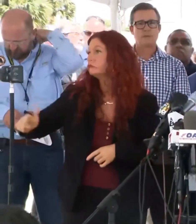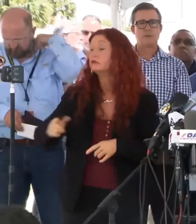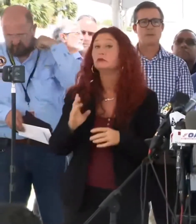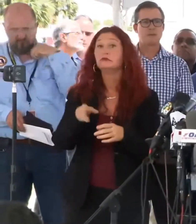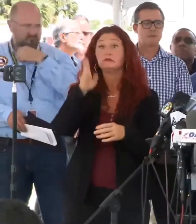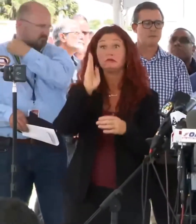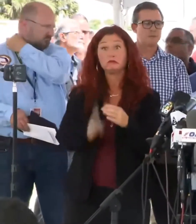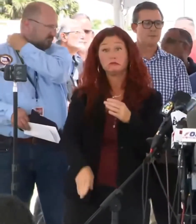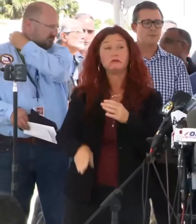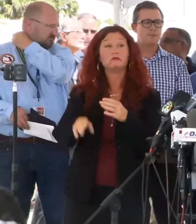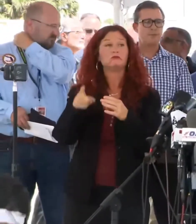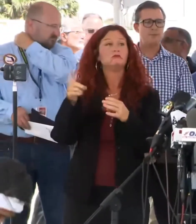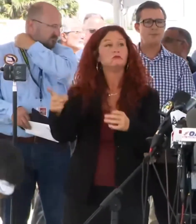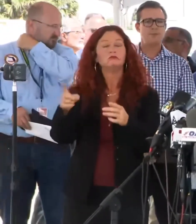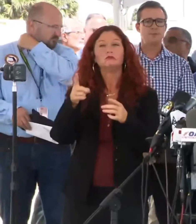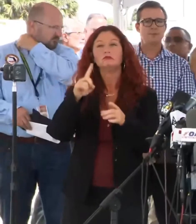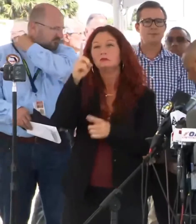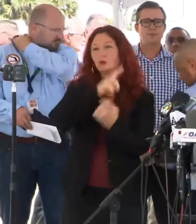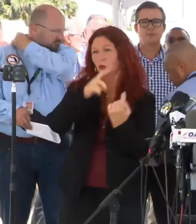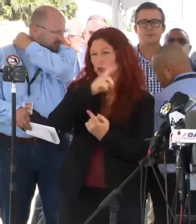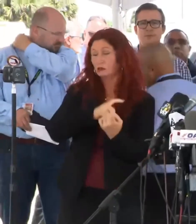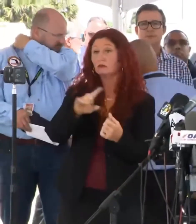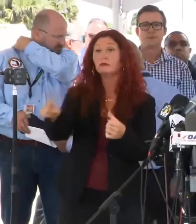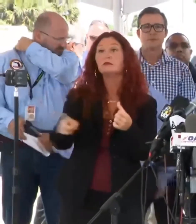To start off, we have the Governor, Ron DeSantis.